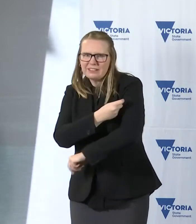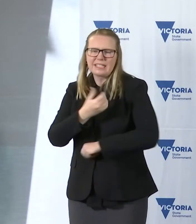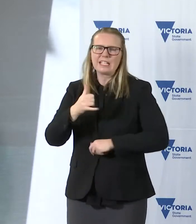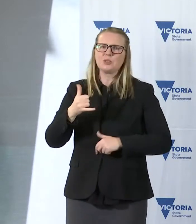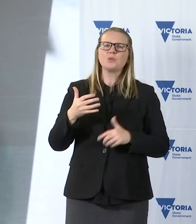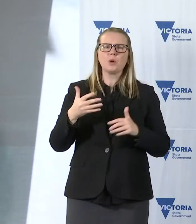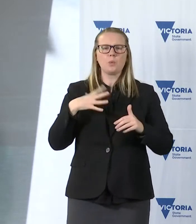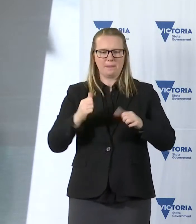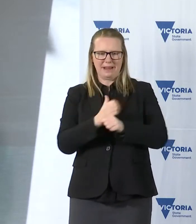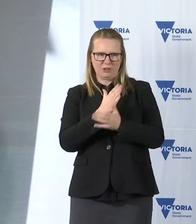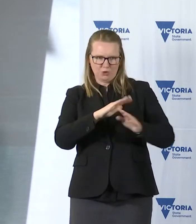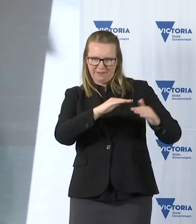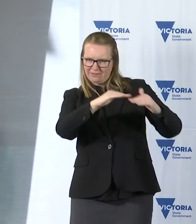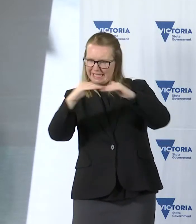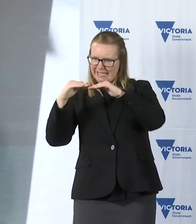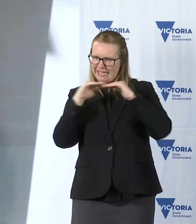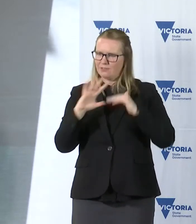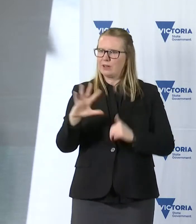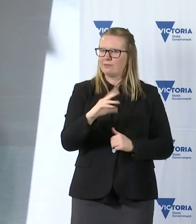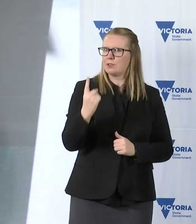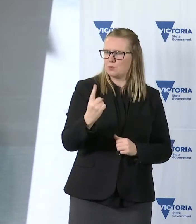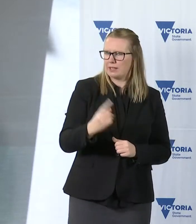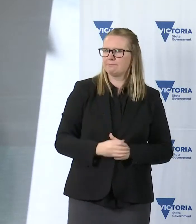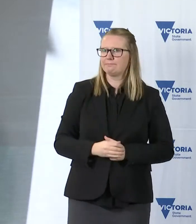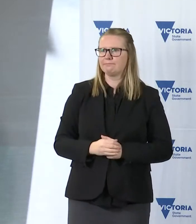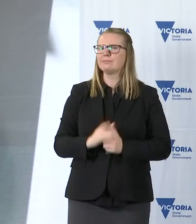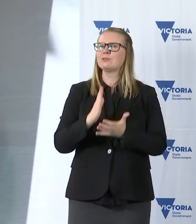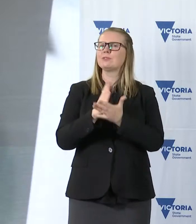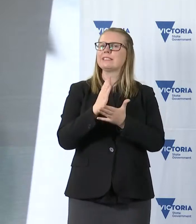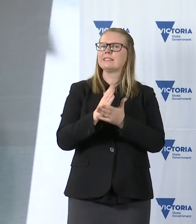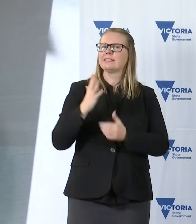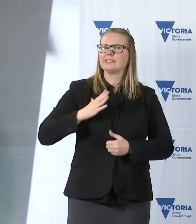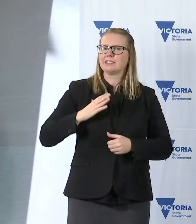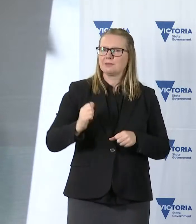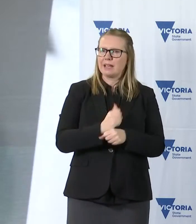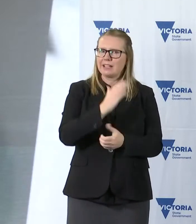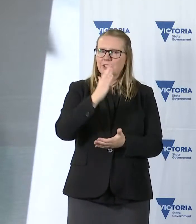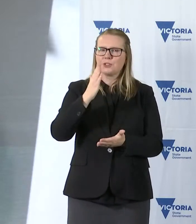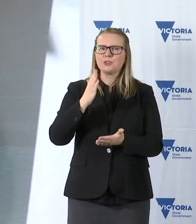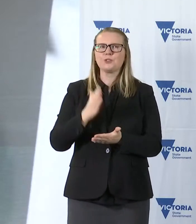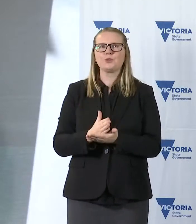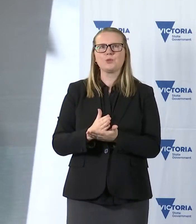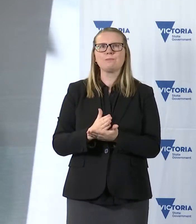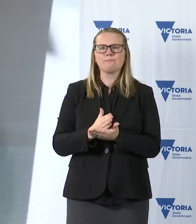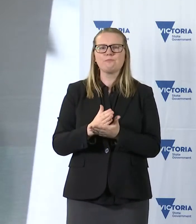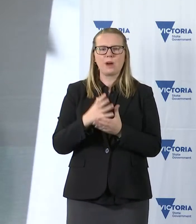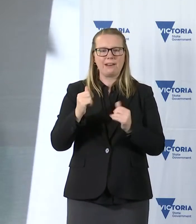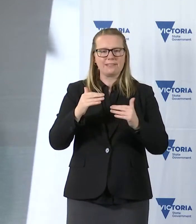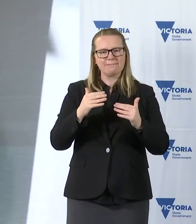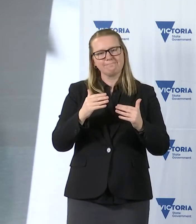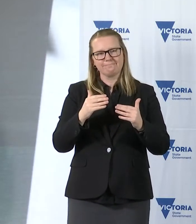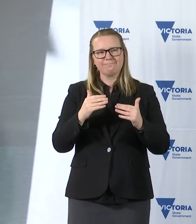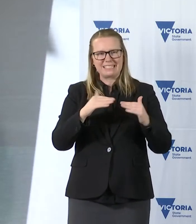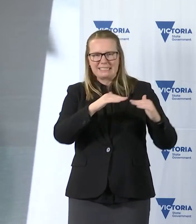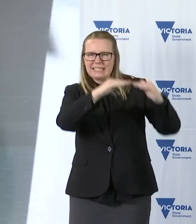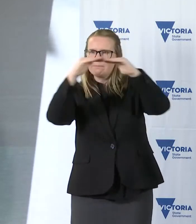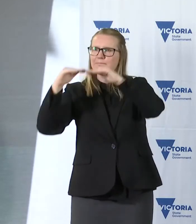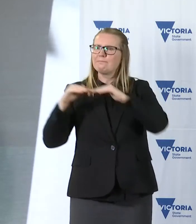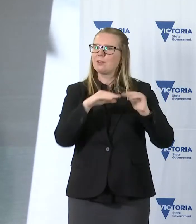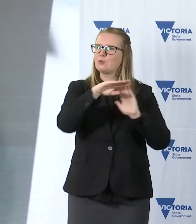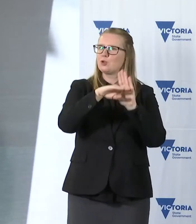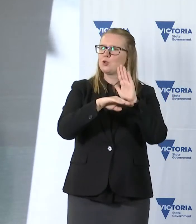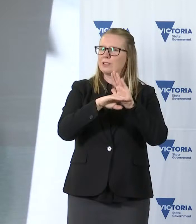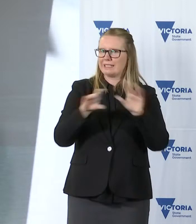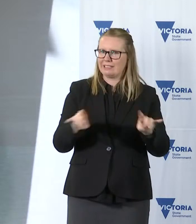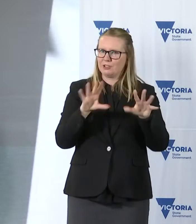principle sounds pretty good, but there is a real need to make sure that we've got a kind of consistency of approaches across the country. Is